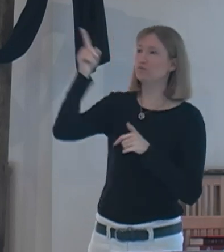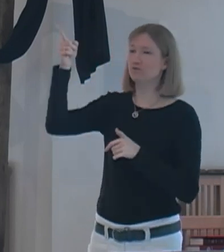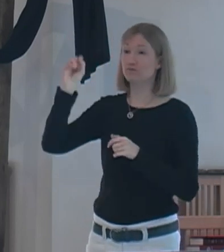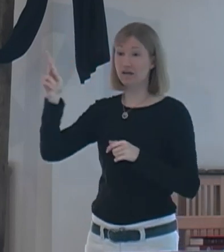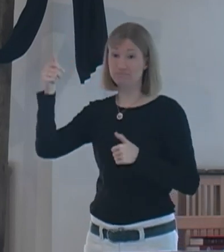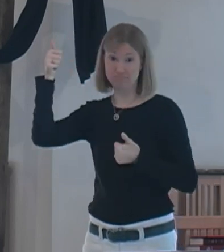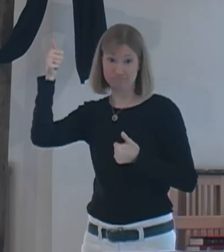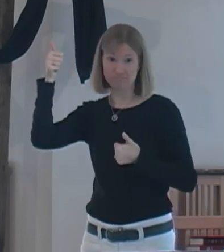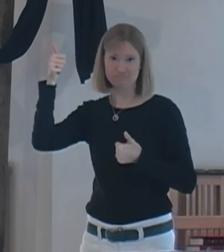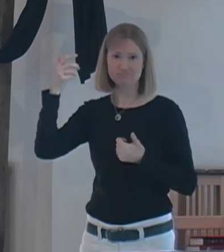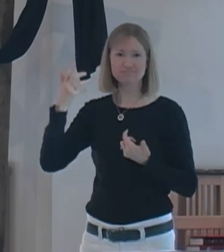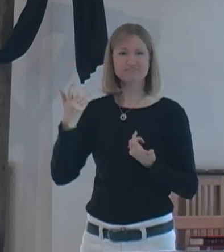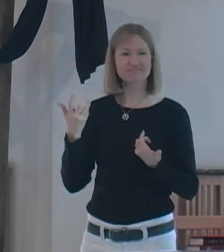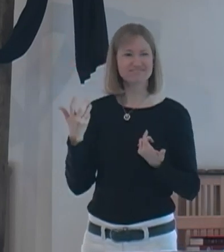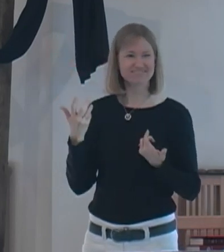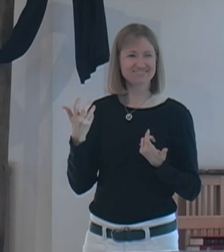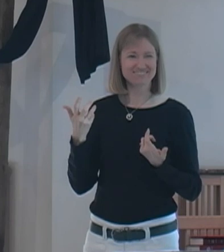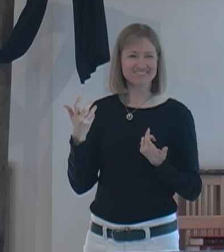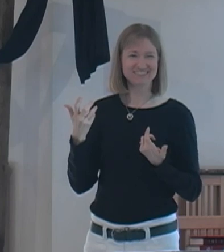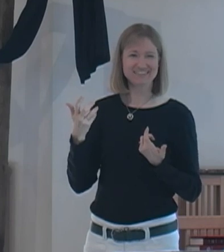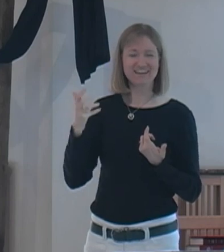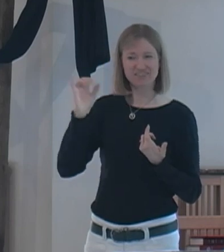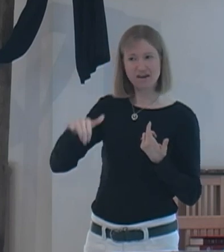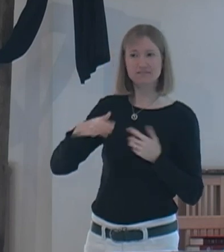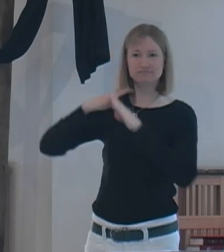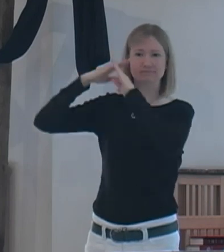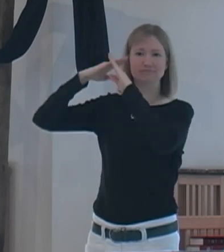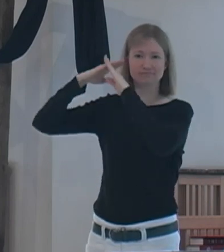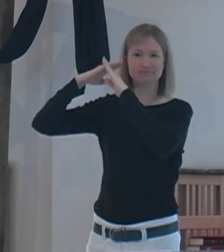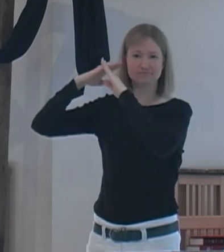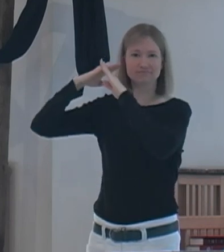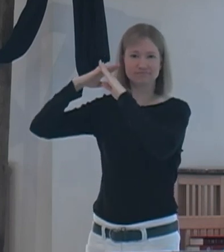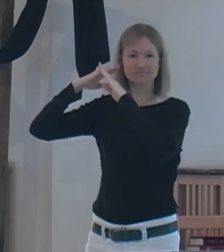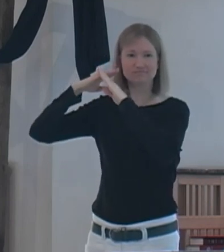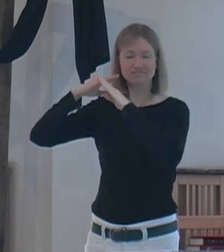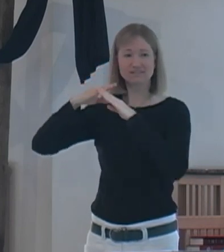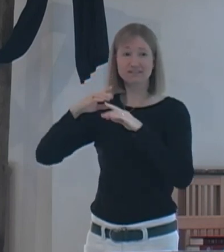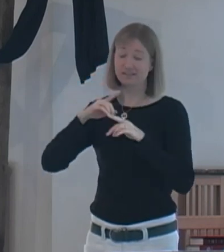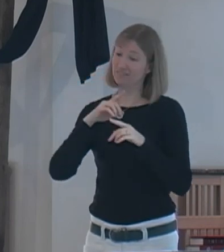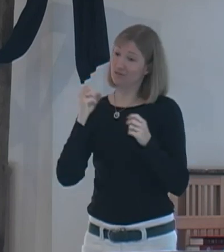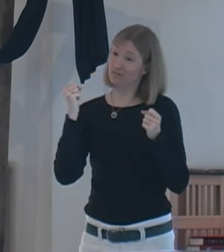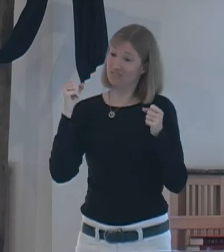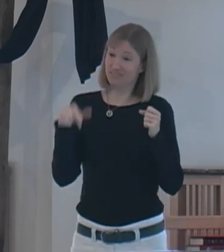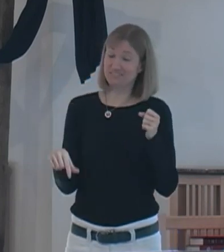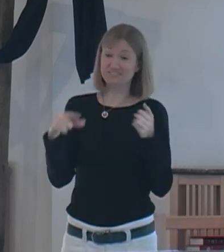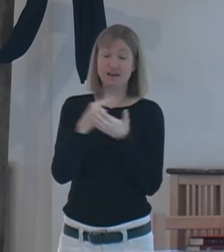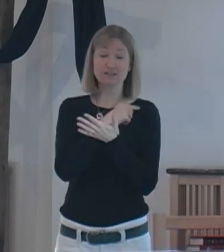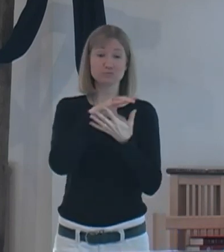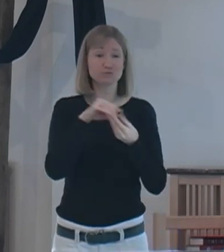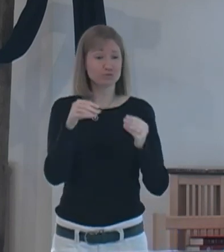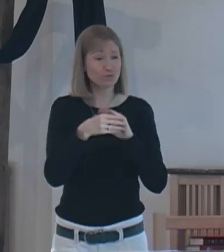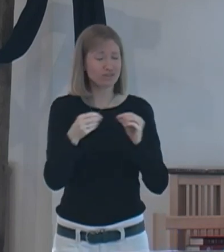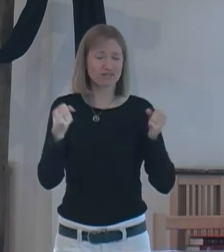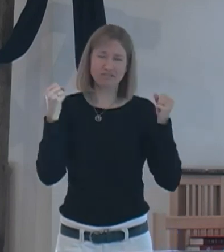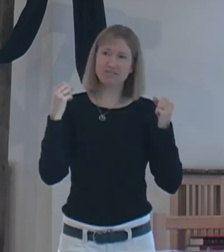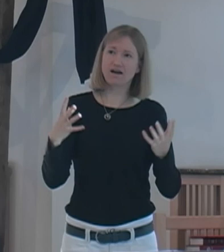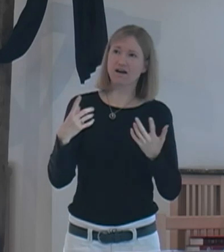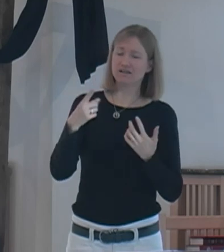Now, there's a lot going on in the gospel story that convicts us for all the barriers we've erected between